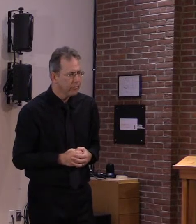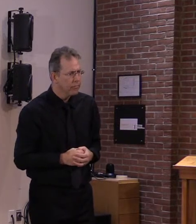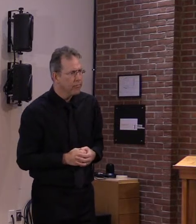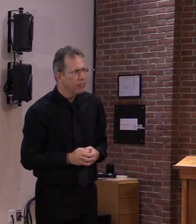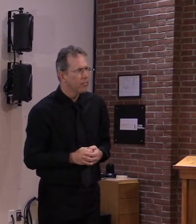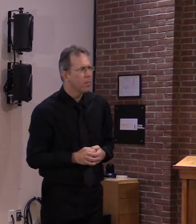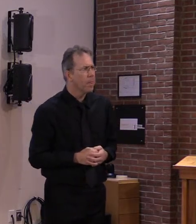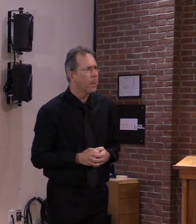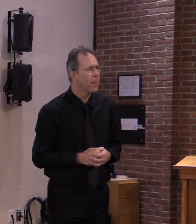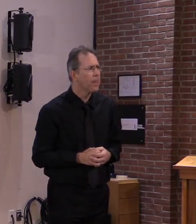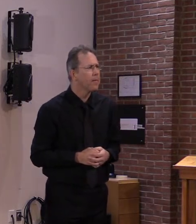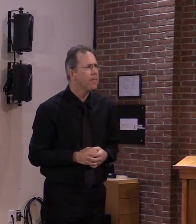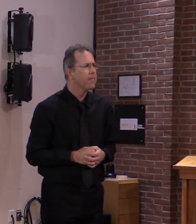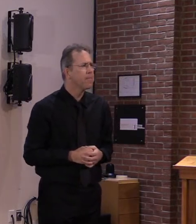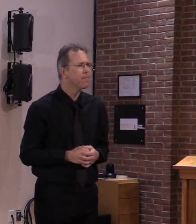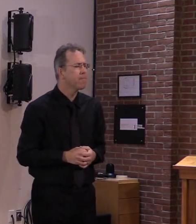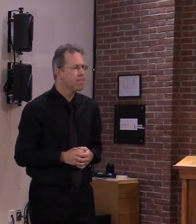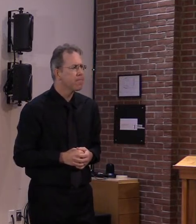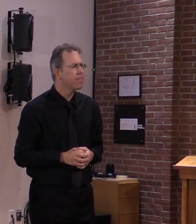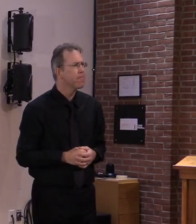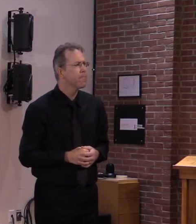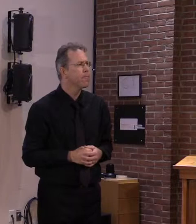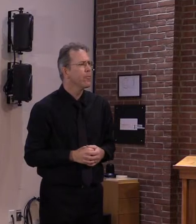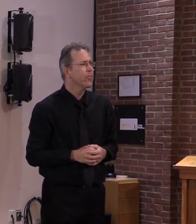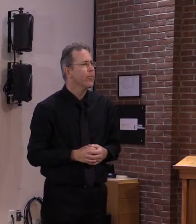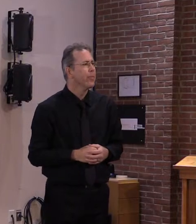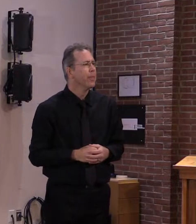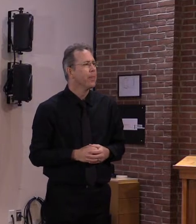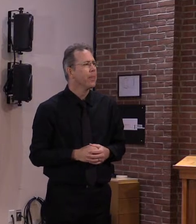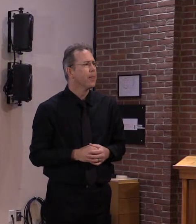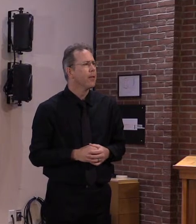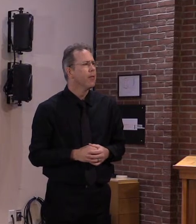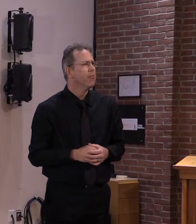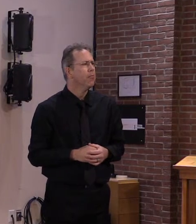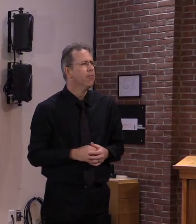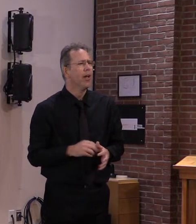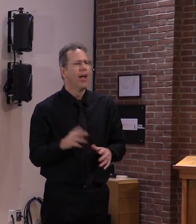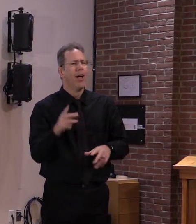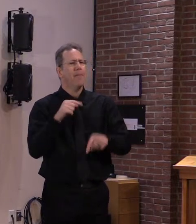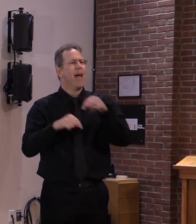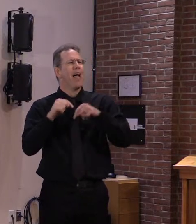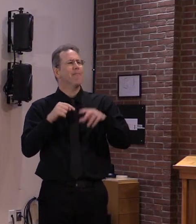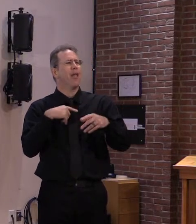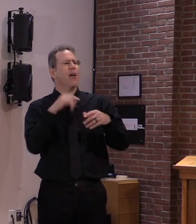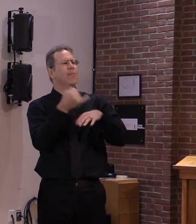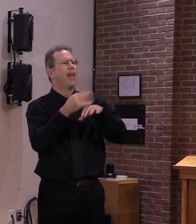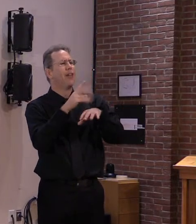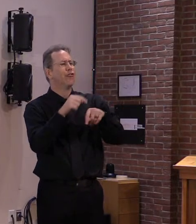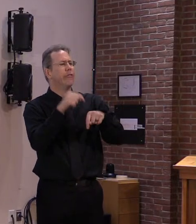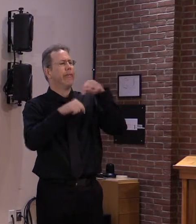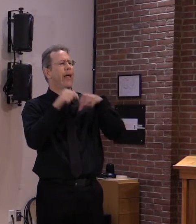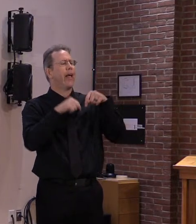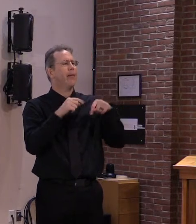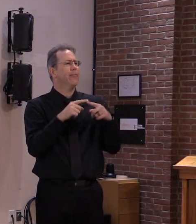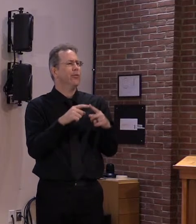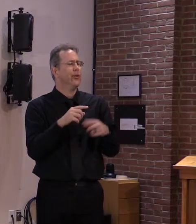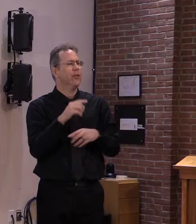somehow. So this is something the districts can do or don't have to